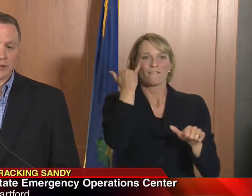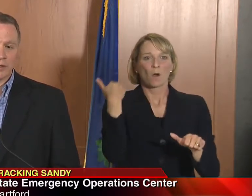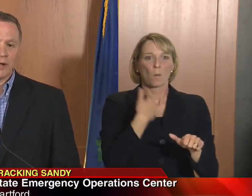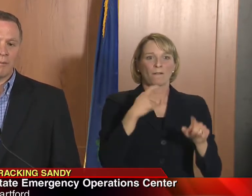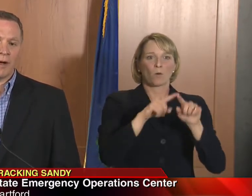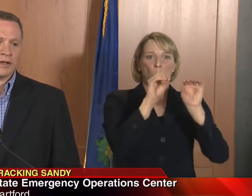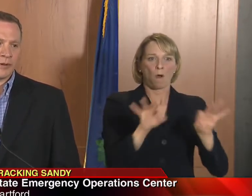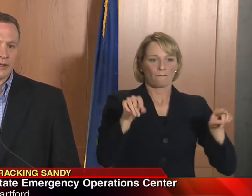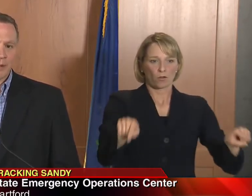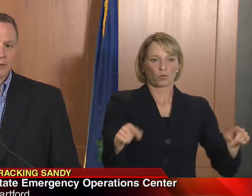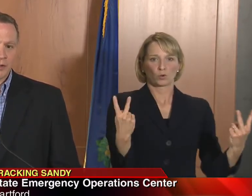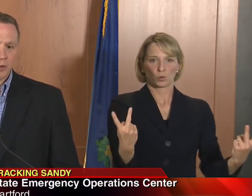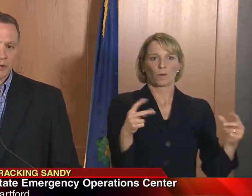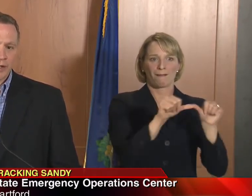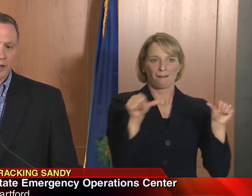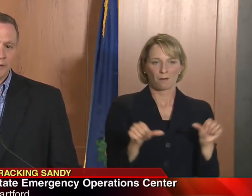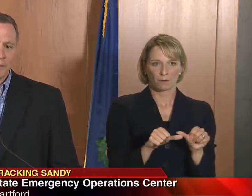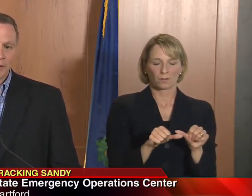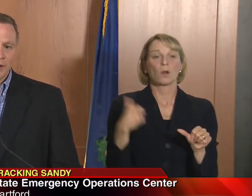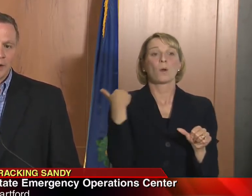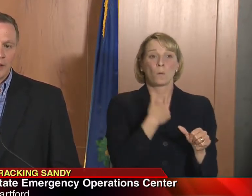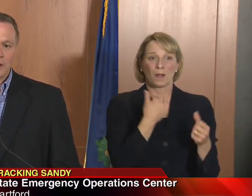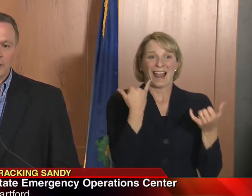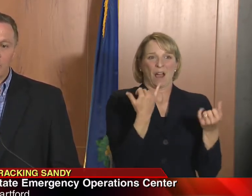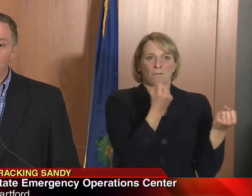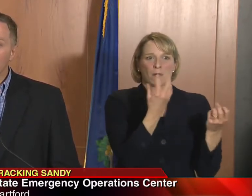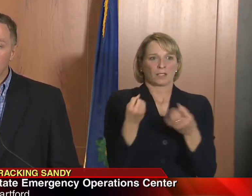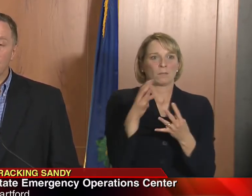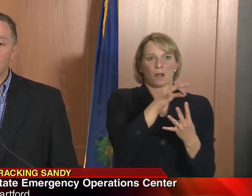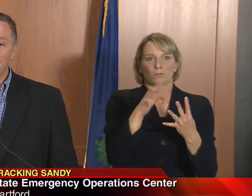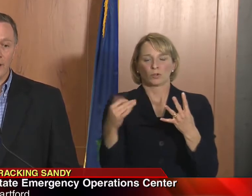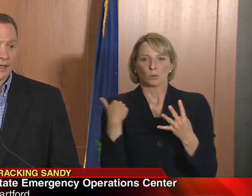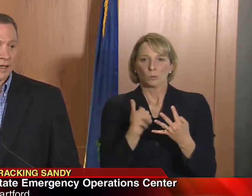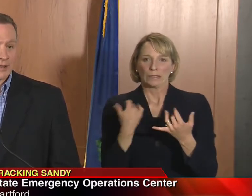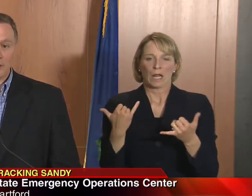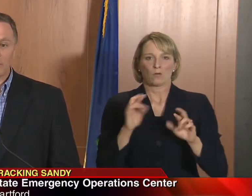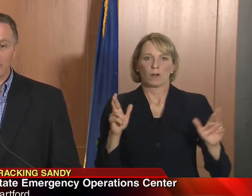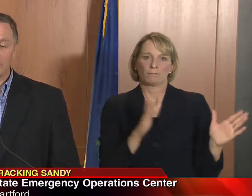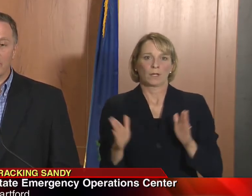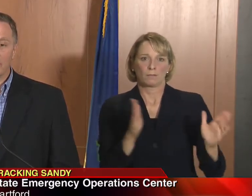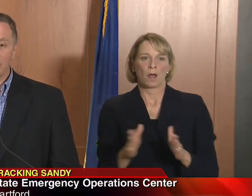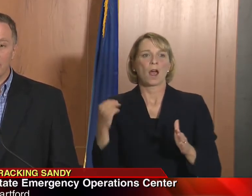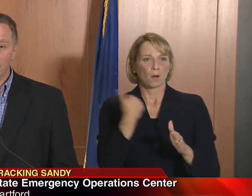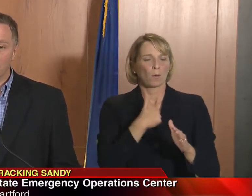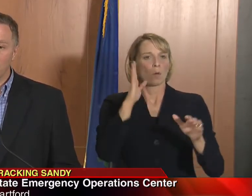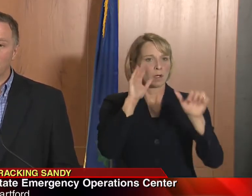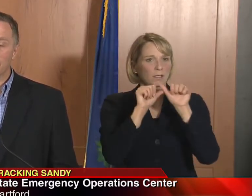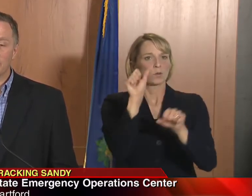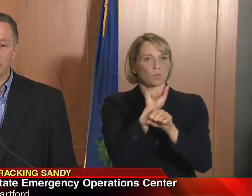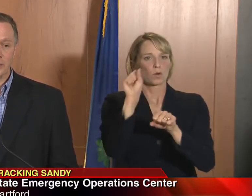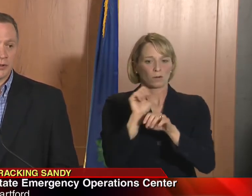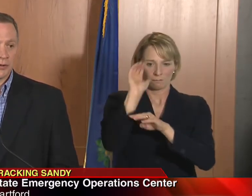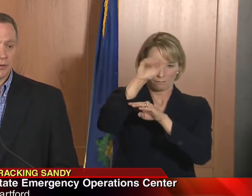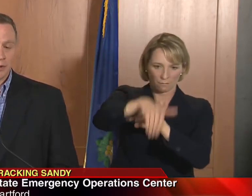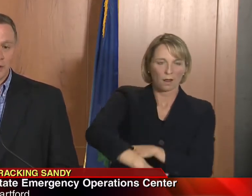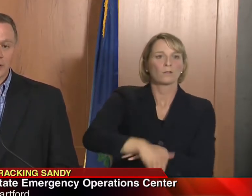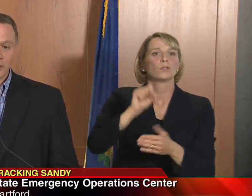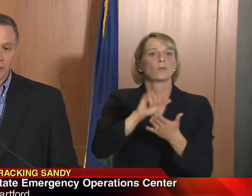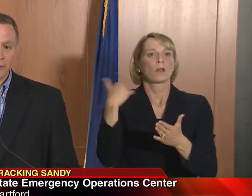facilities. So there's multiple steps that we're taking, and we're going to continue to analyze that over the evening and be in a position